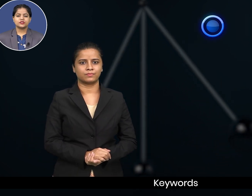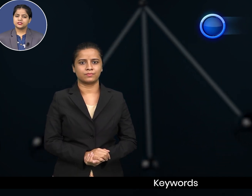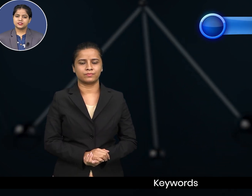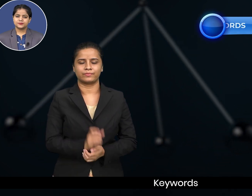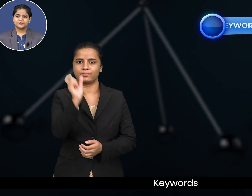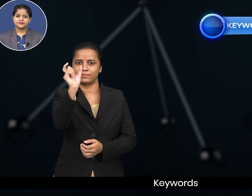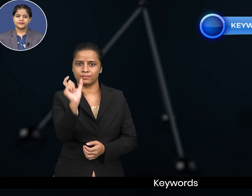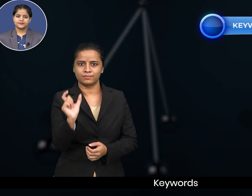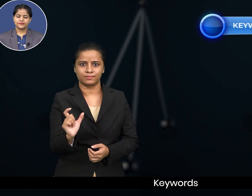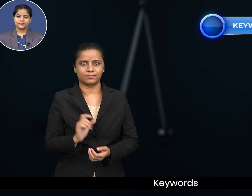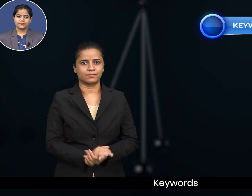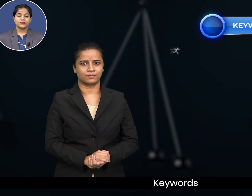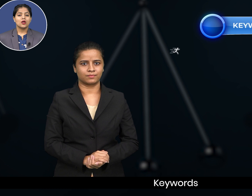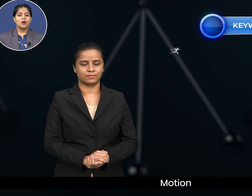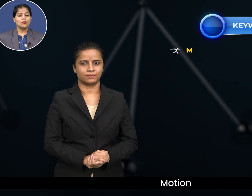Keywords.